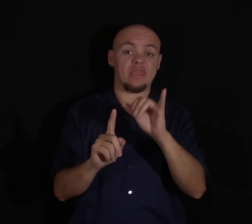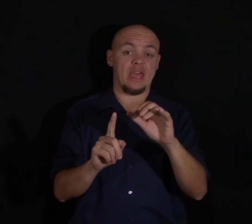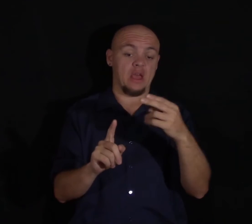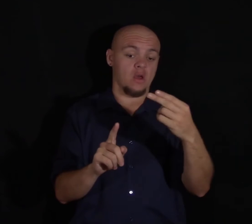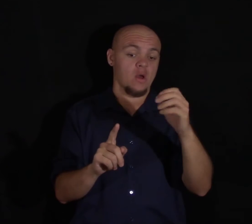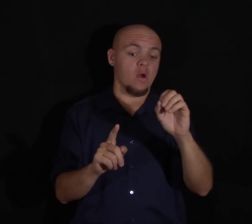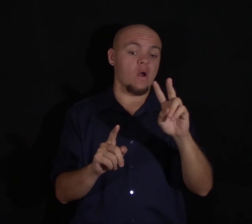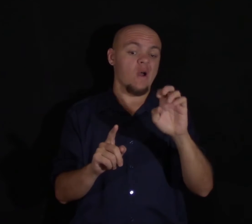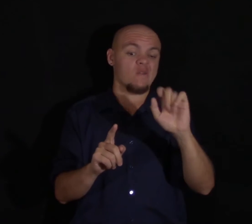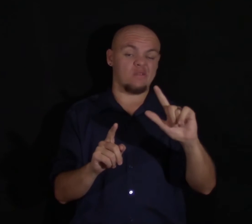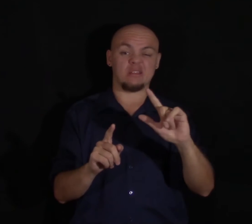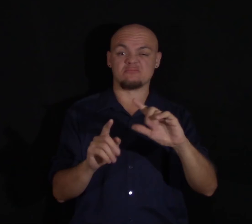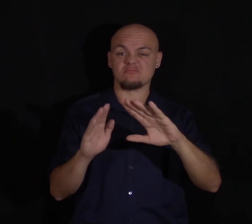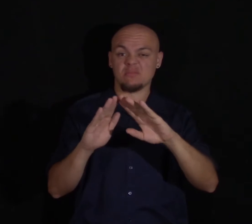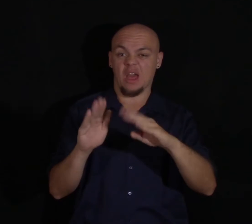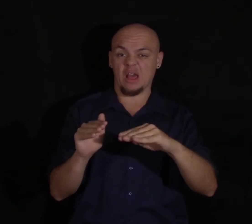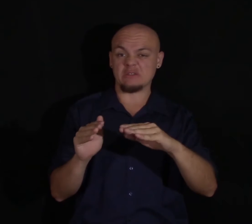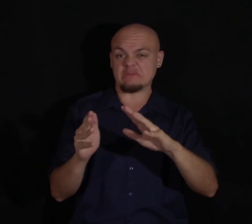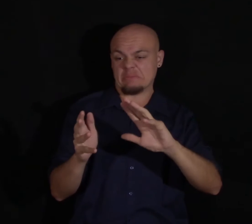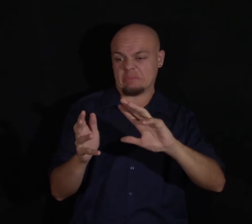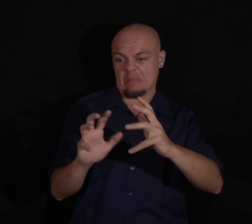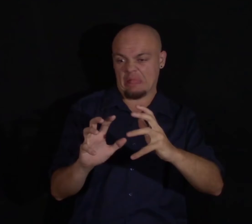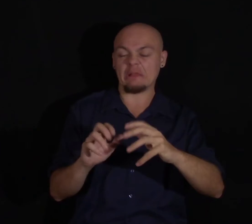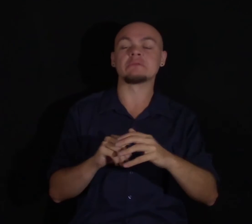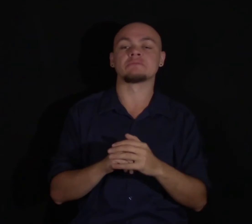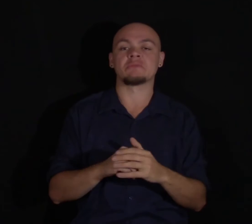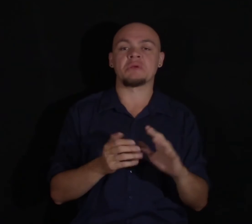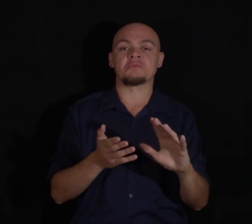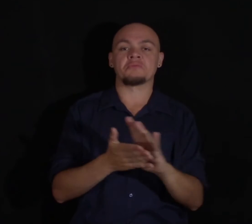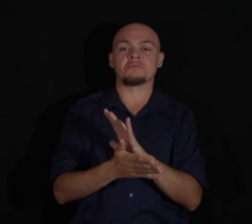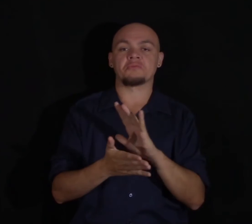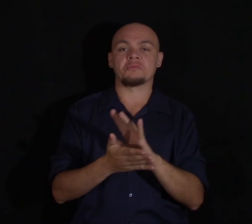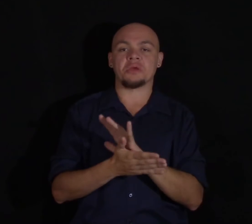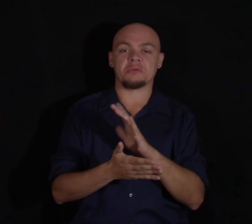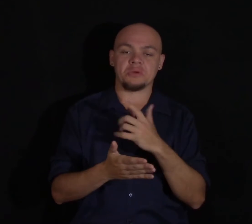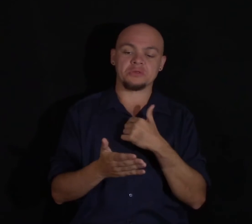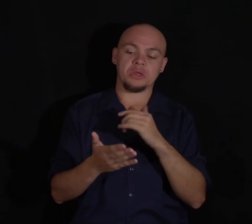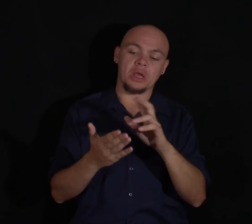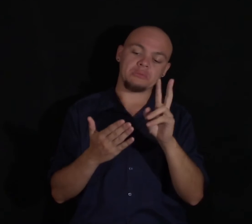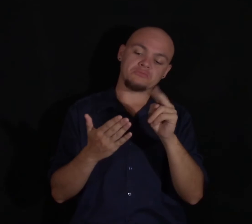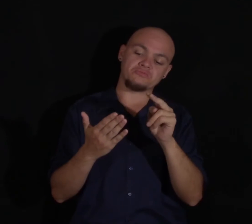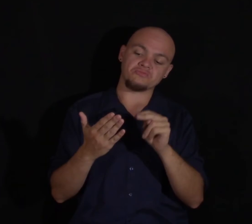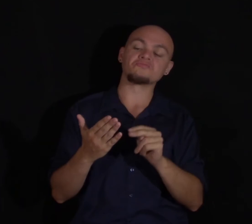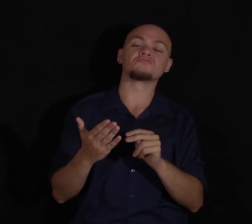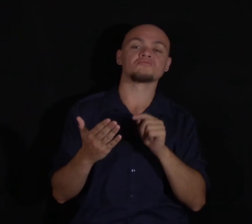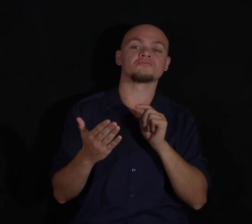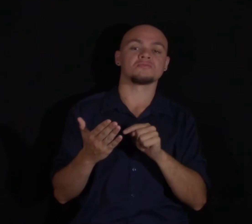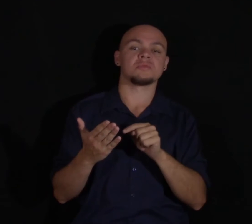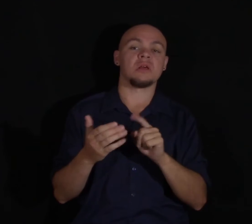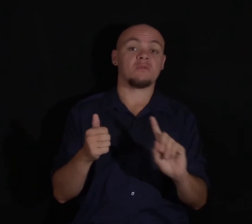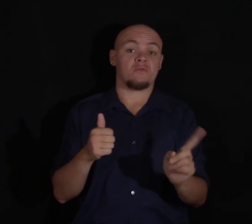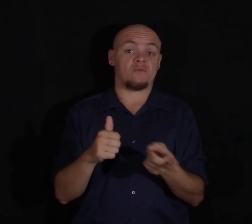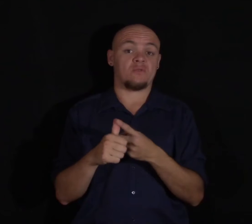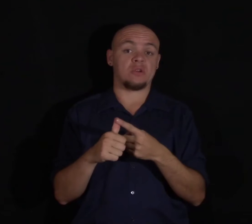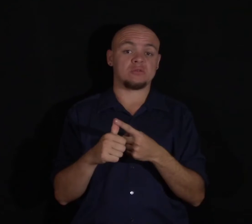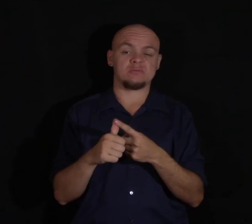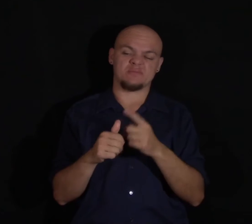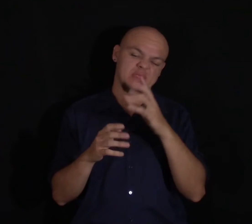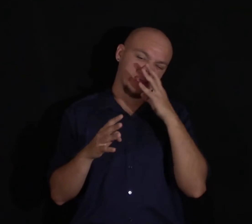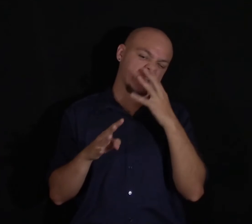some papers in the pocket of the dress which I had taken from your laboratory. At first I had neglected them, but now